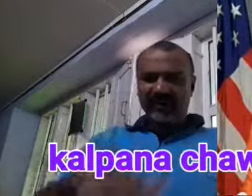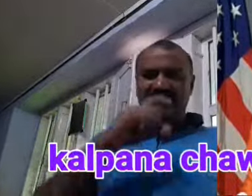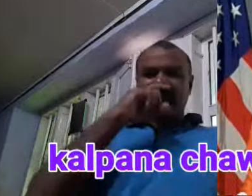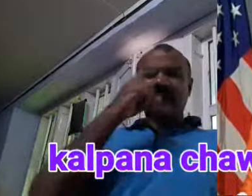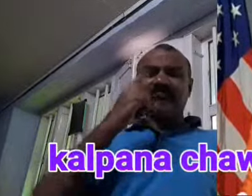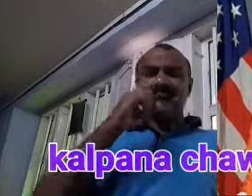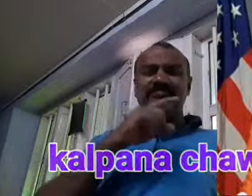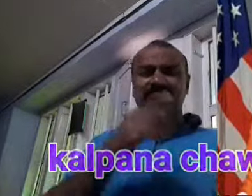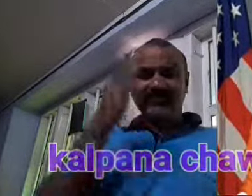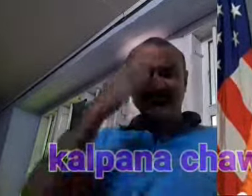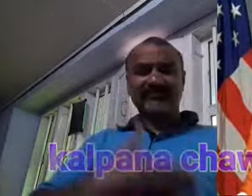Oh